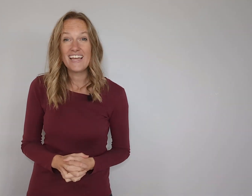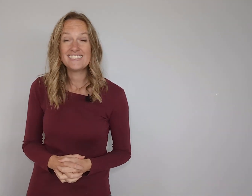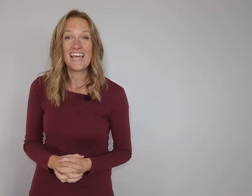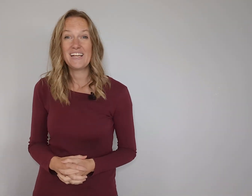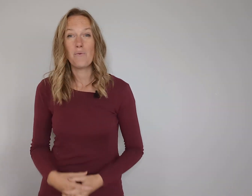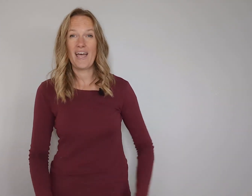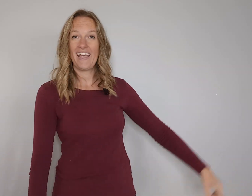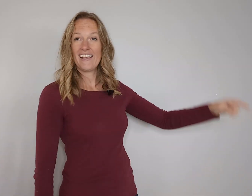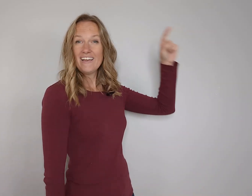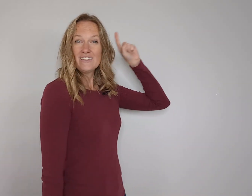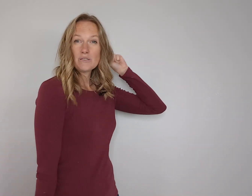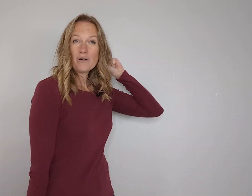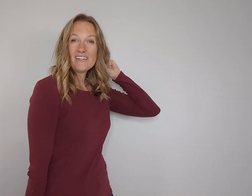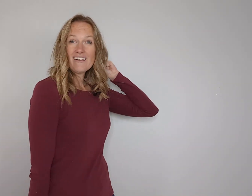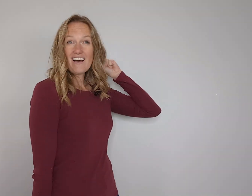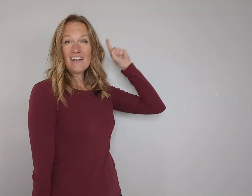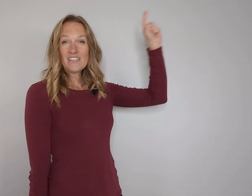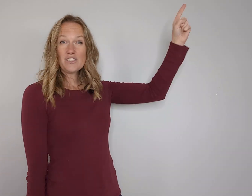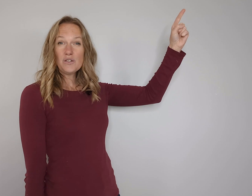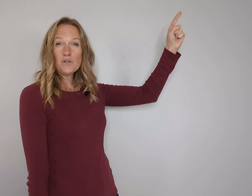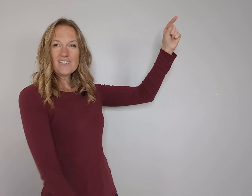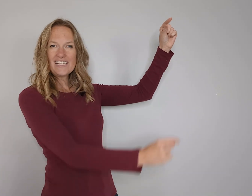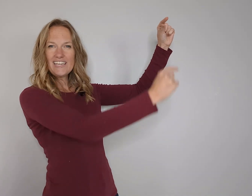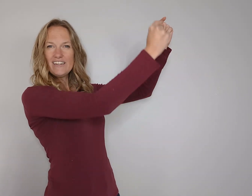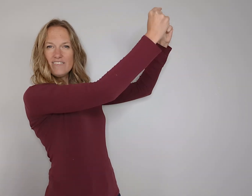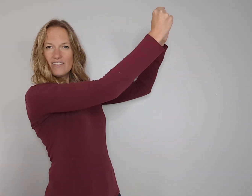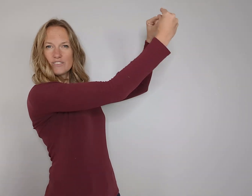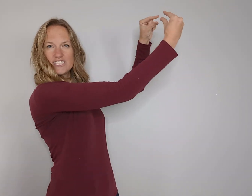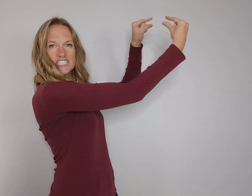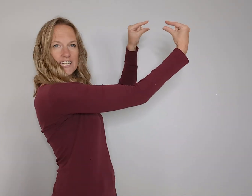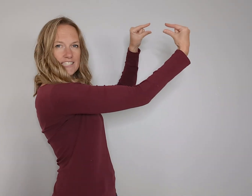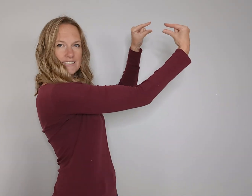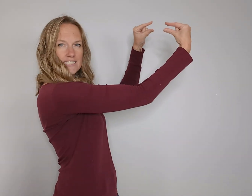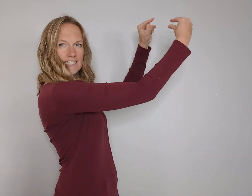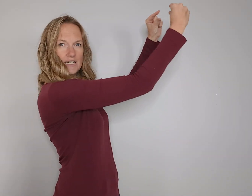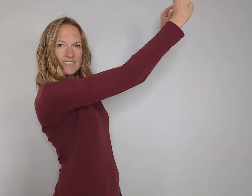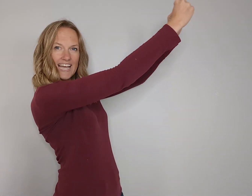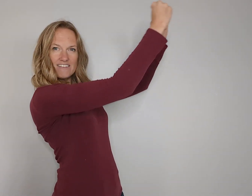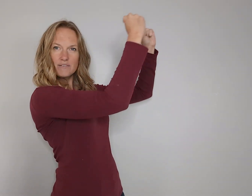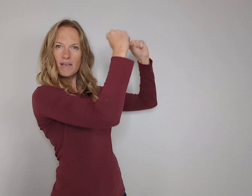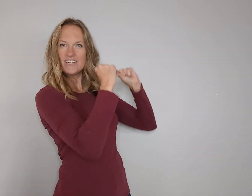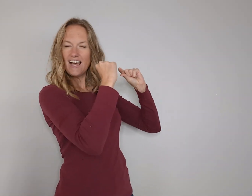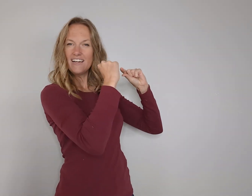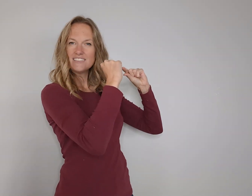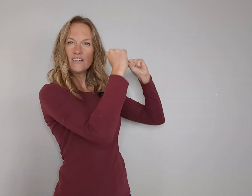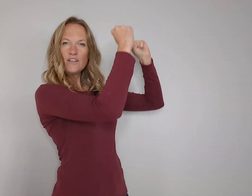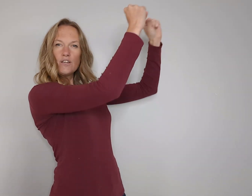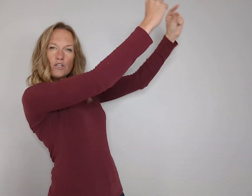and take away. So pointing to God, you give, those G's coming down from heaven to us.